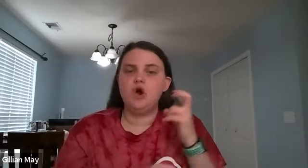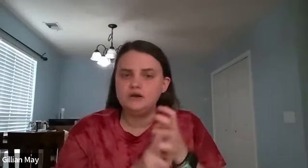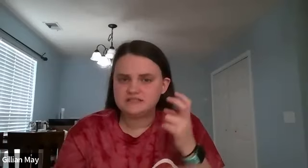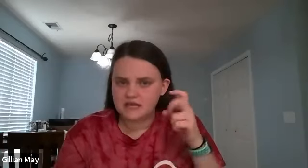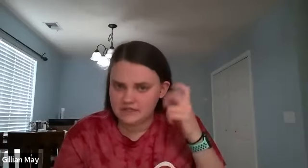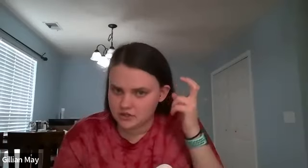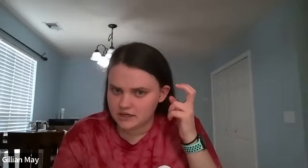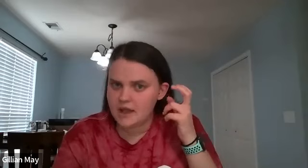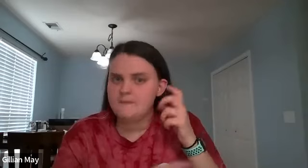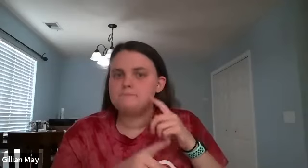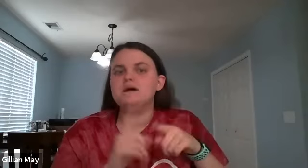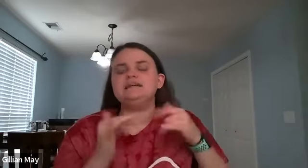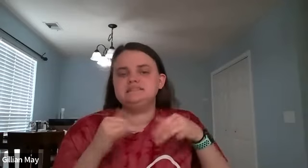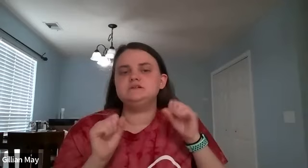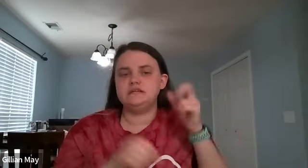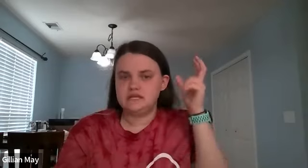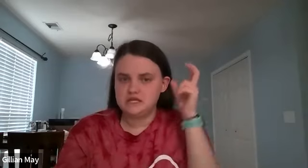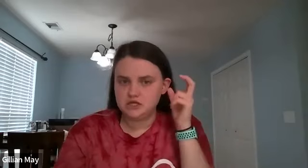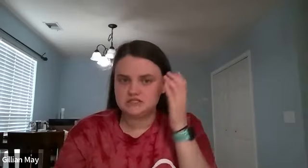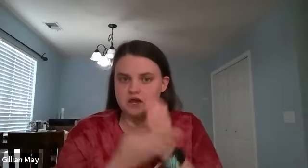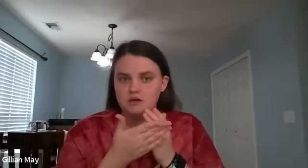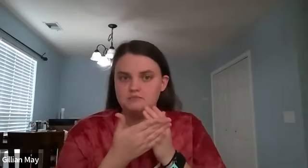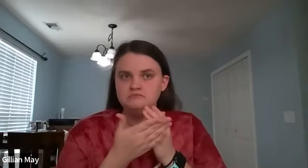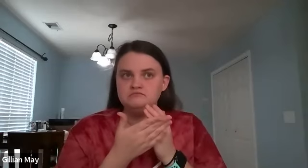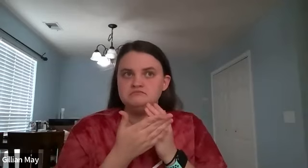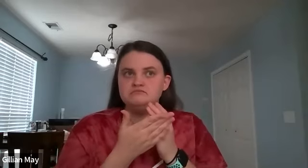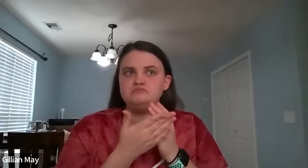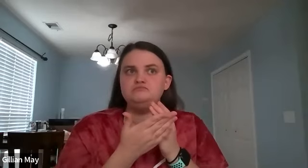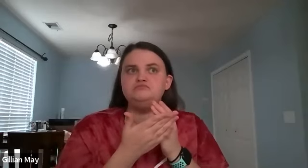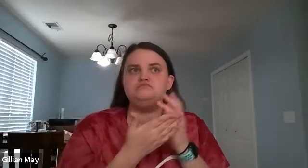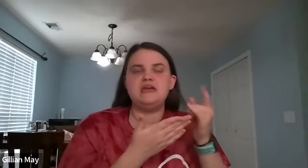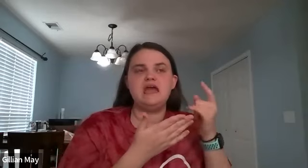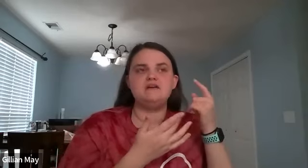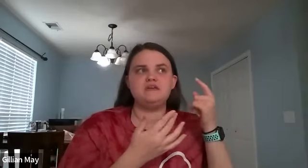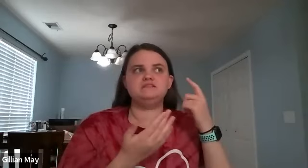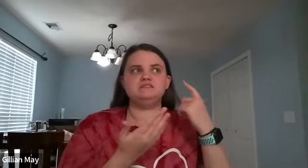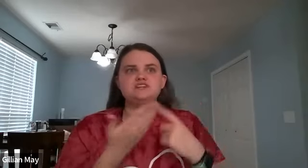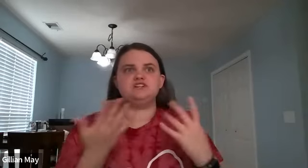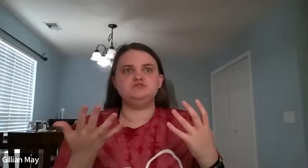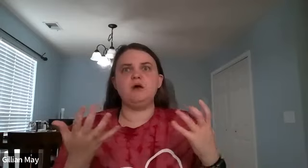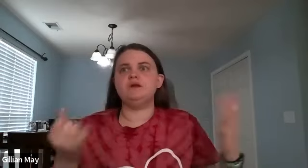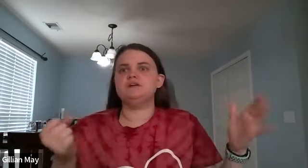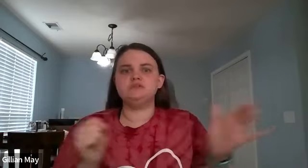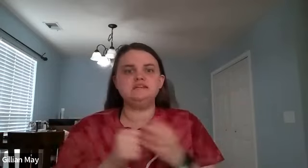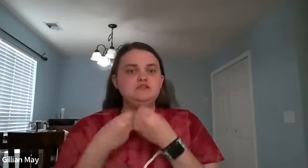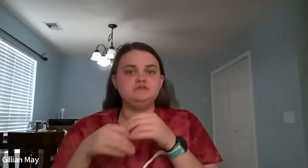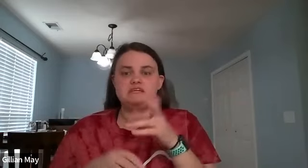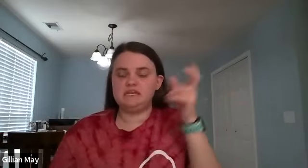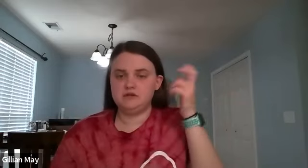hard time hearing, but I still can hear some, they have that discussion of, do I want to completely lose any hearing